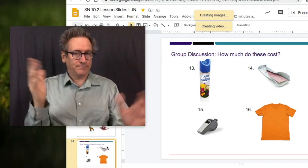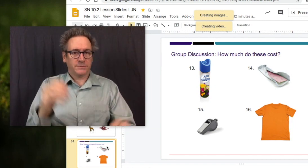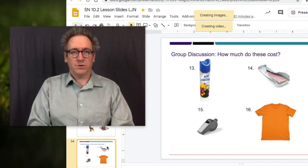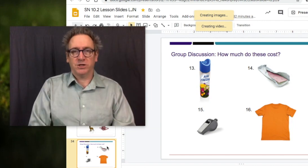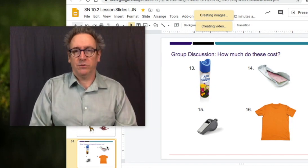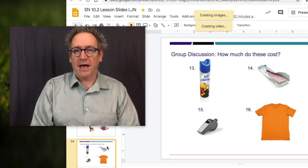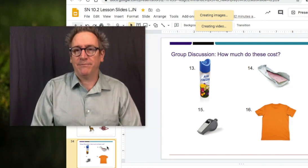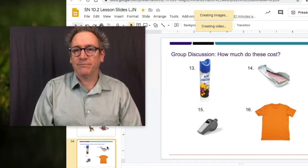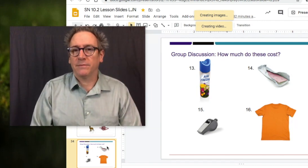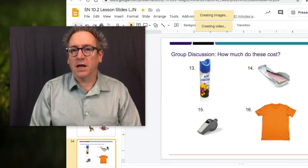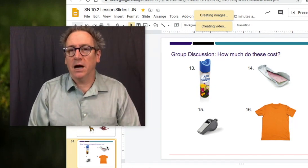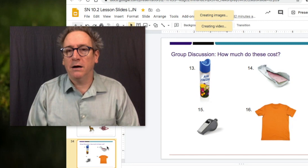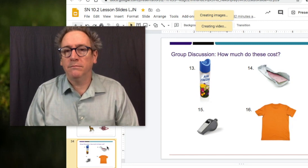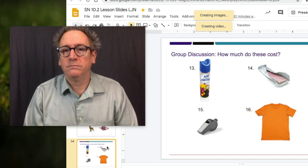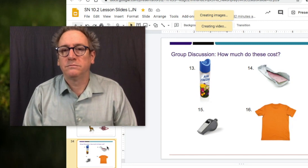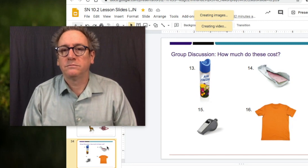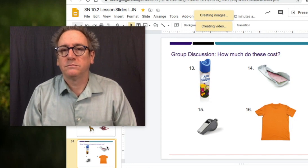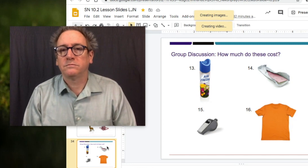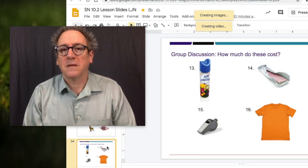so we show that.